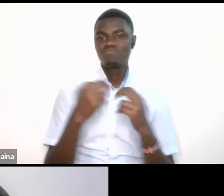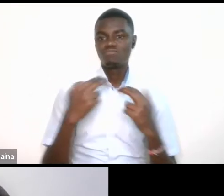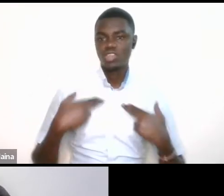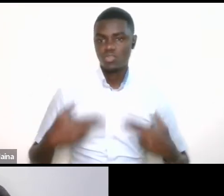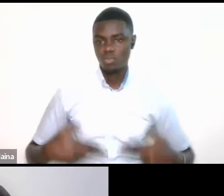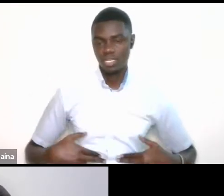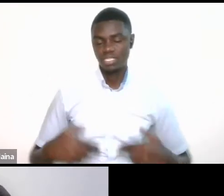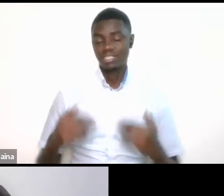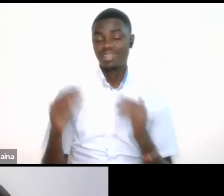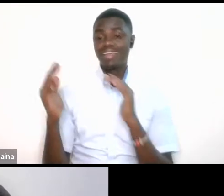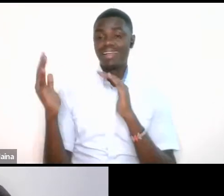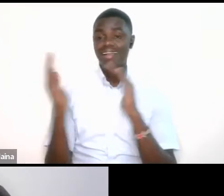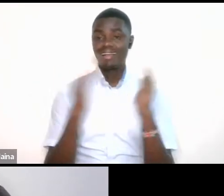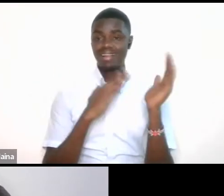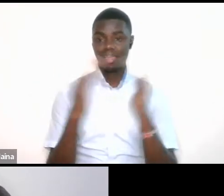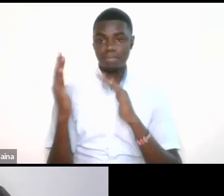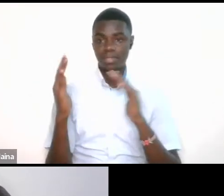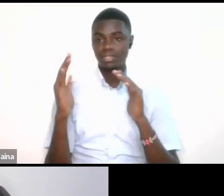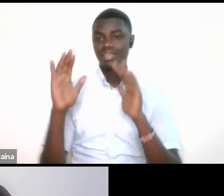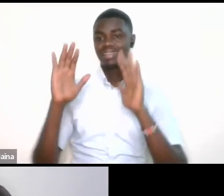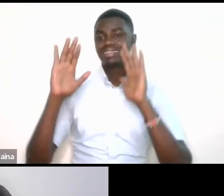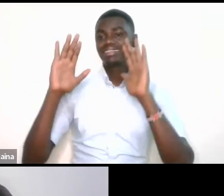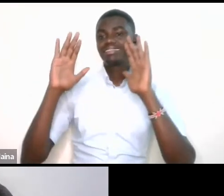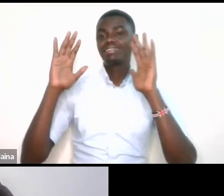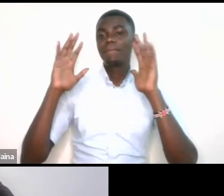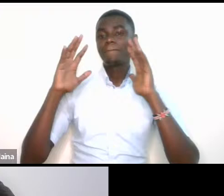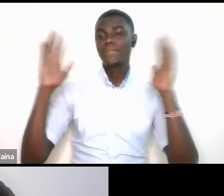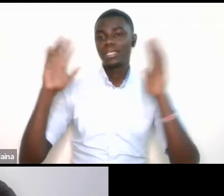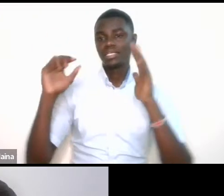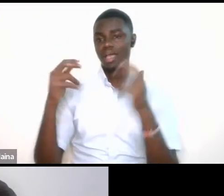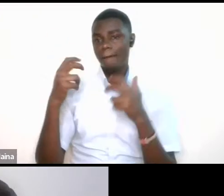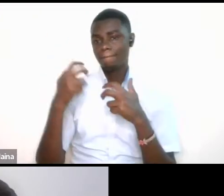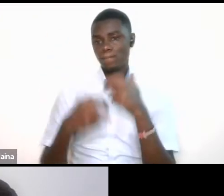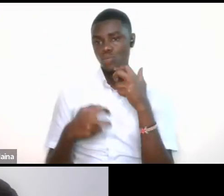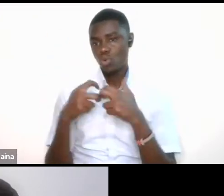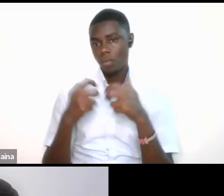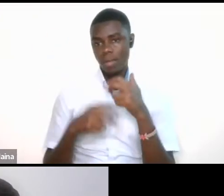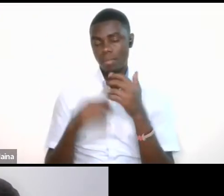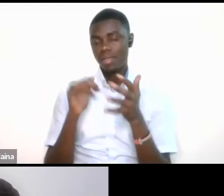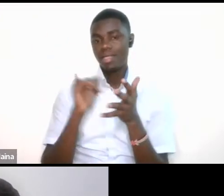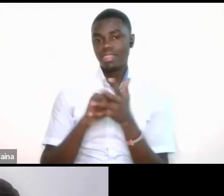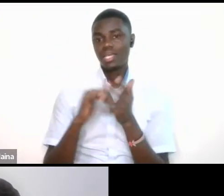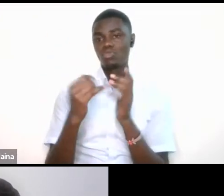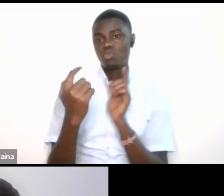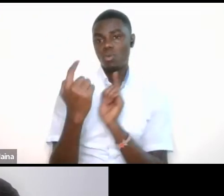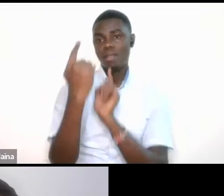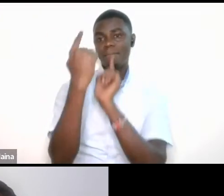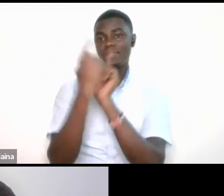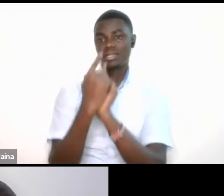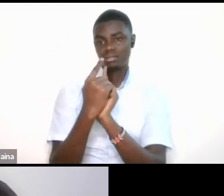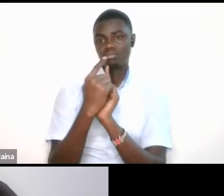climate is the major problem that we'll encounter in the next 30 years.